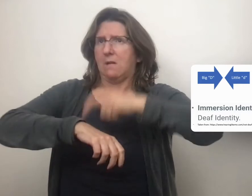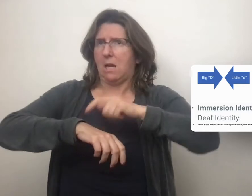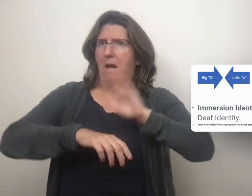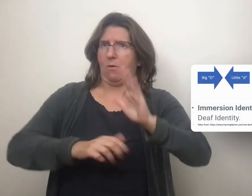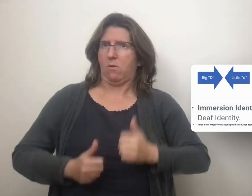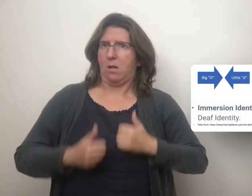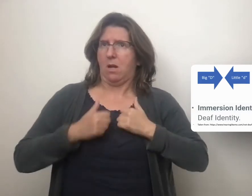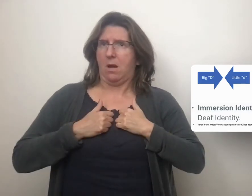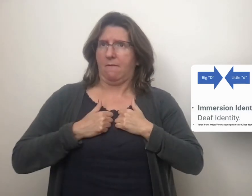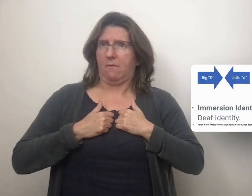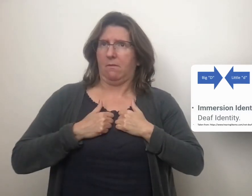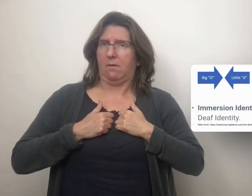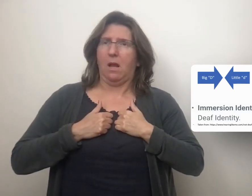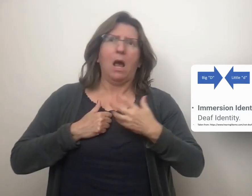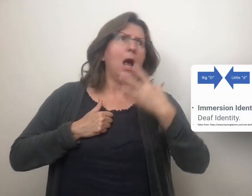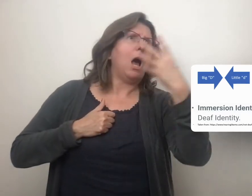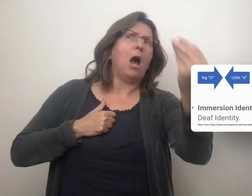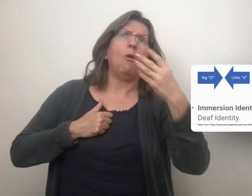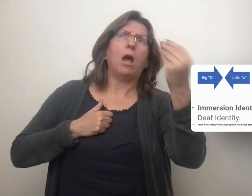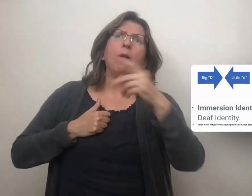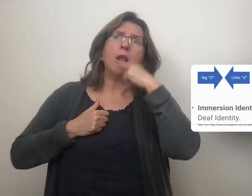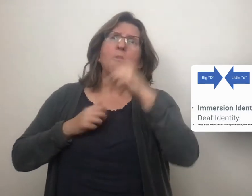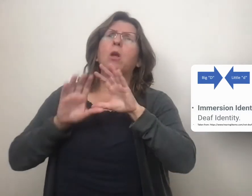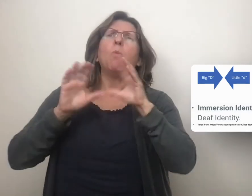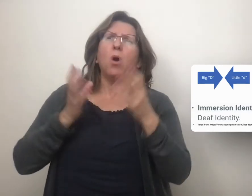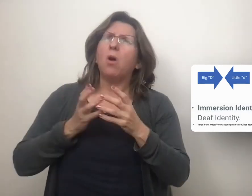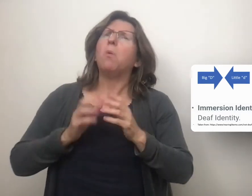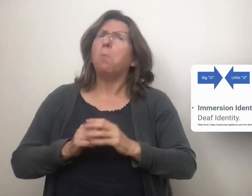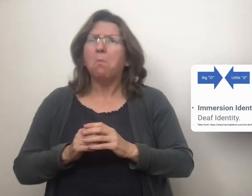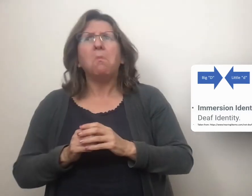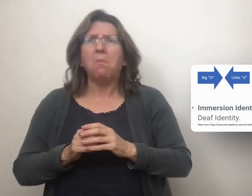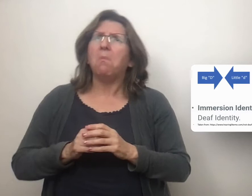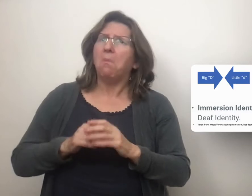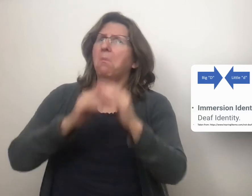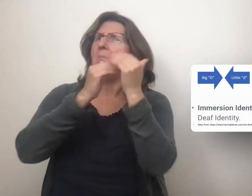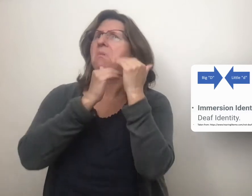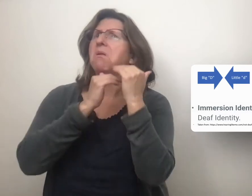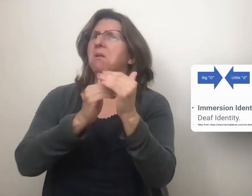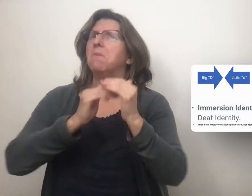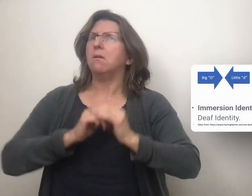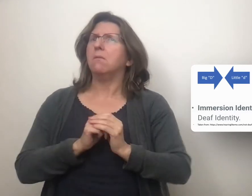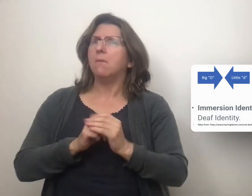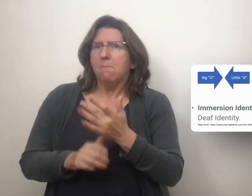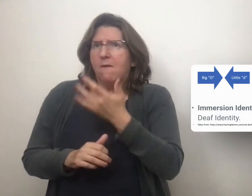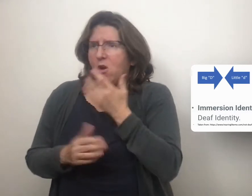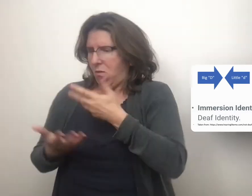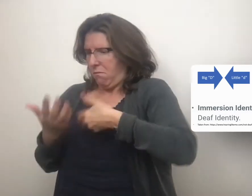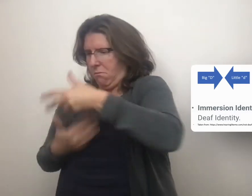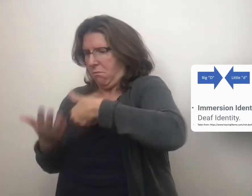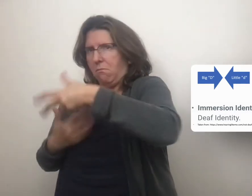Naturally, they carry on their daily lives in mainstream society, but their chosen associations are with other